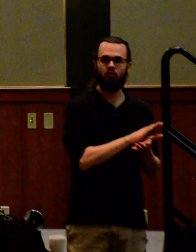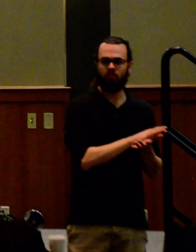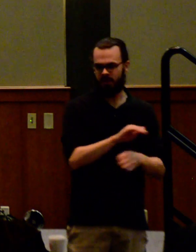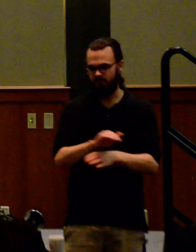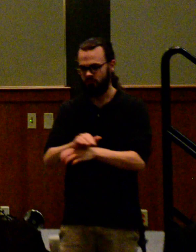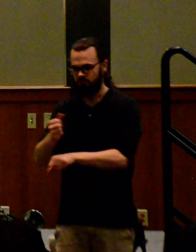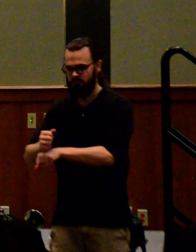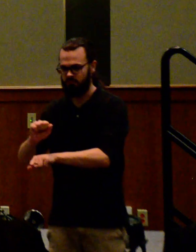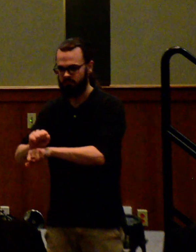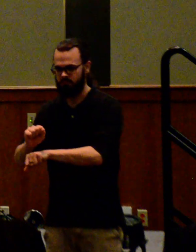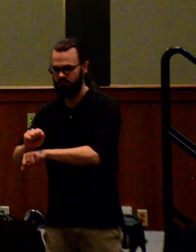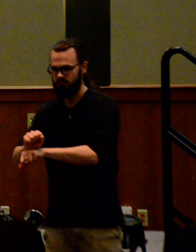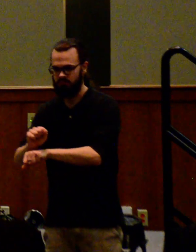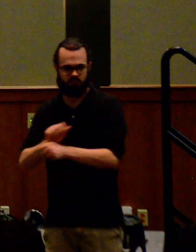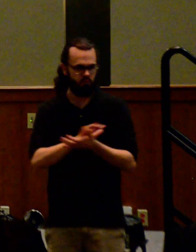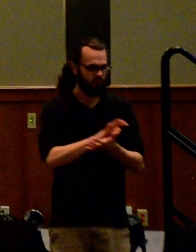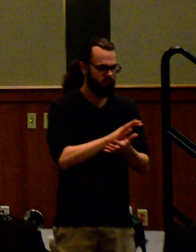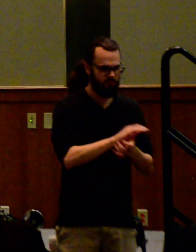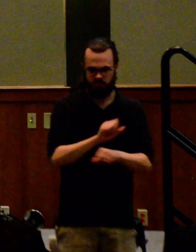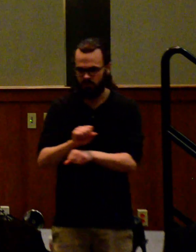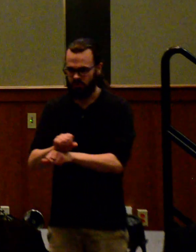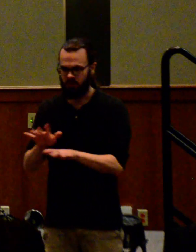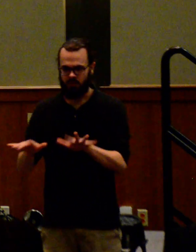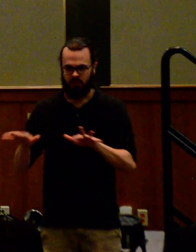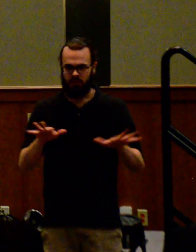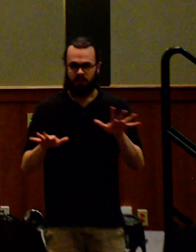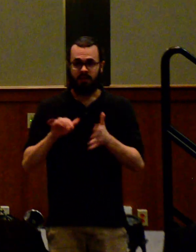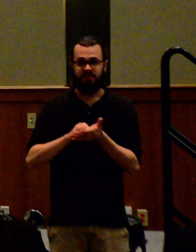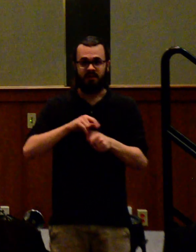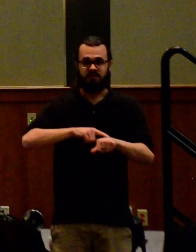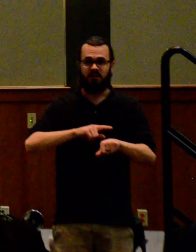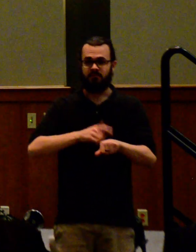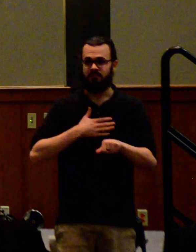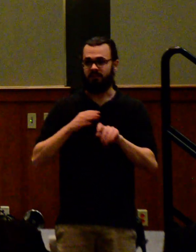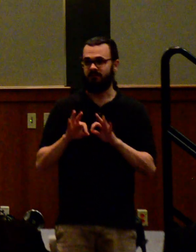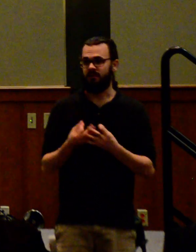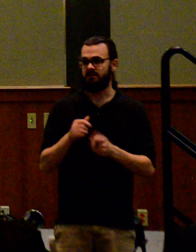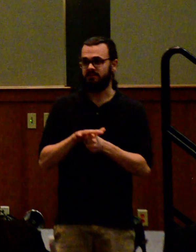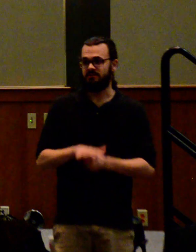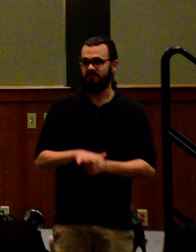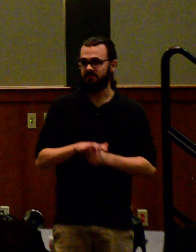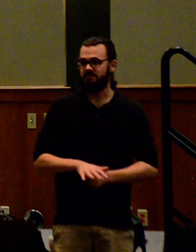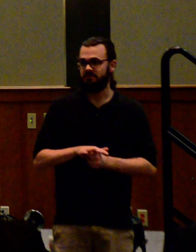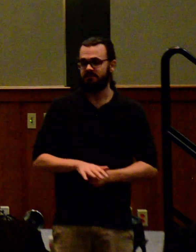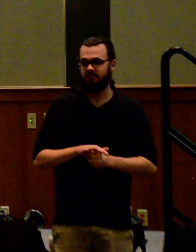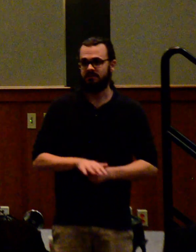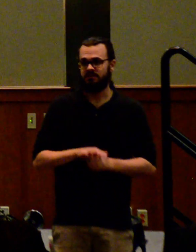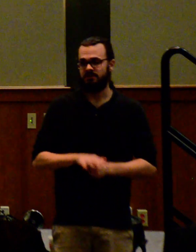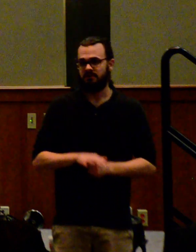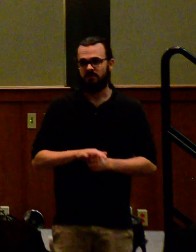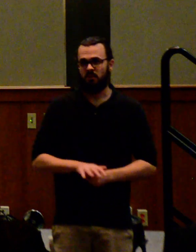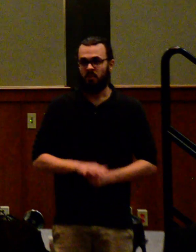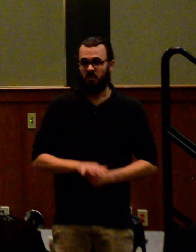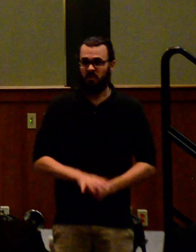it was a hectic time for our family, and tension was rising within our family. As my dad thought he